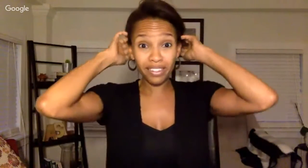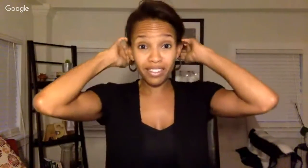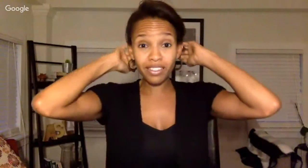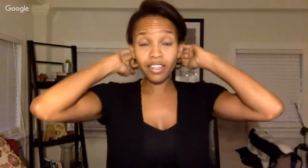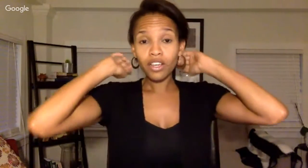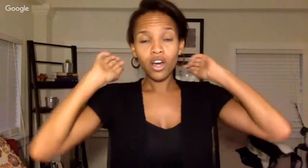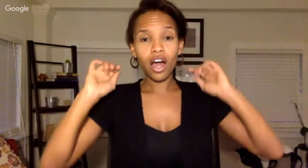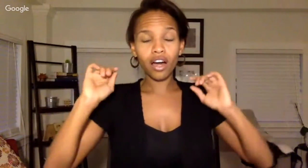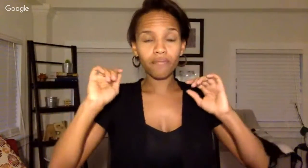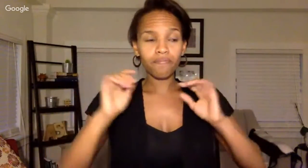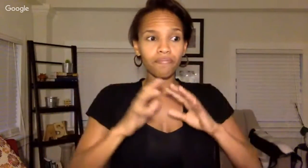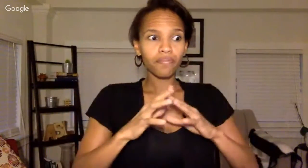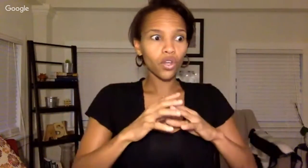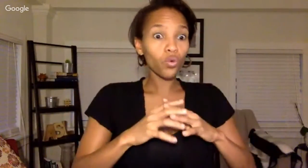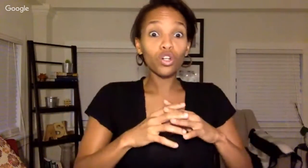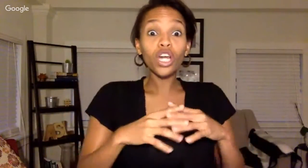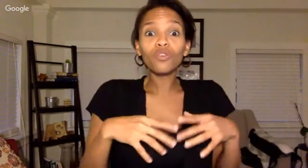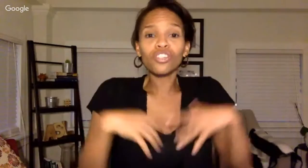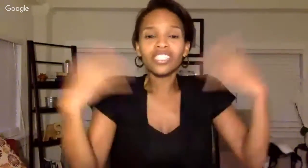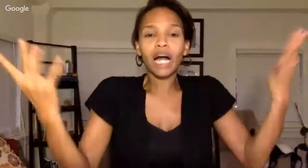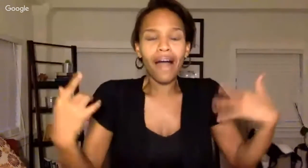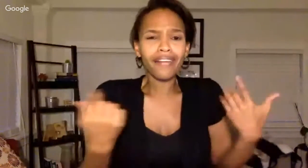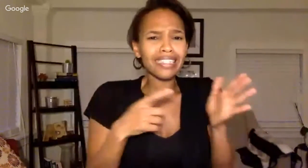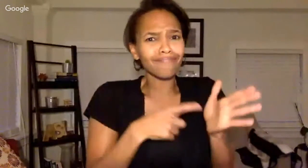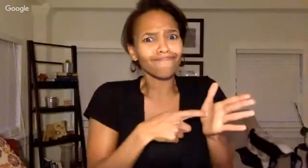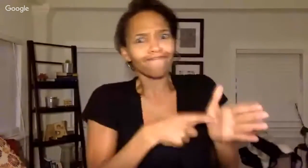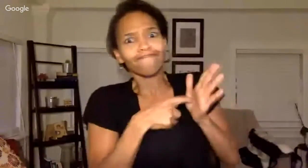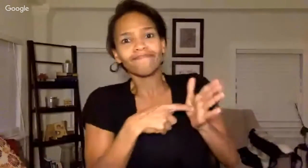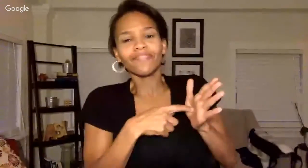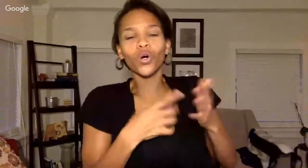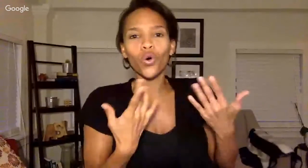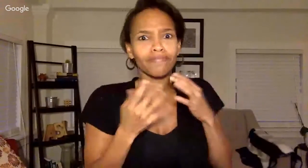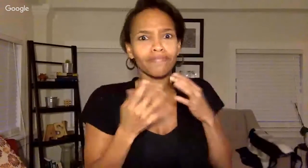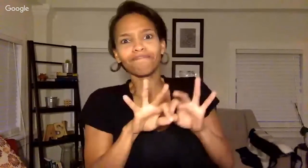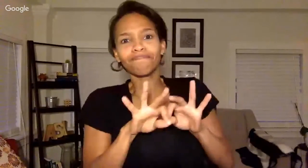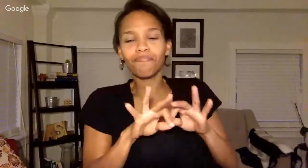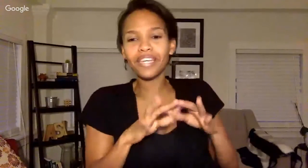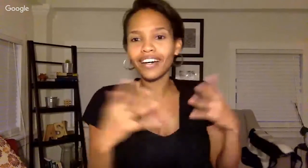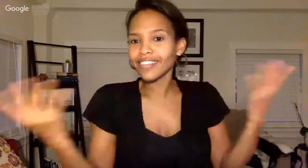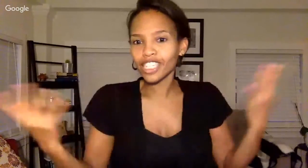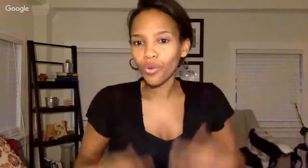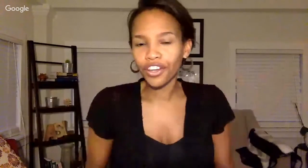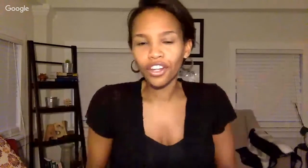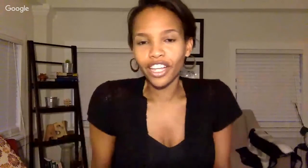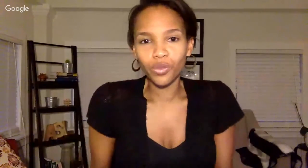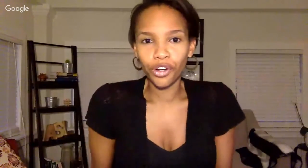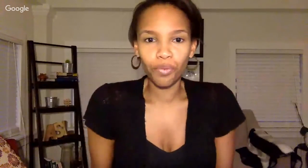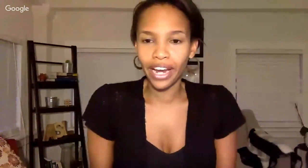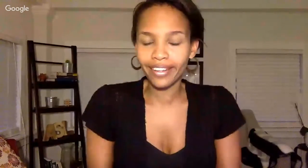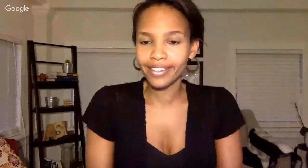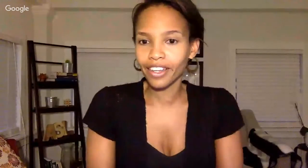documents, it would just come out as, or because that's where, that's where your brain is anyway.